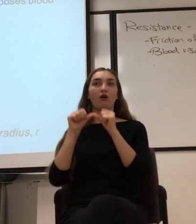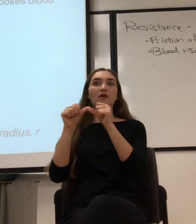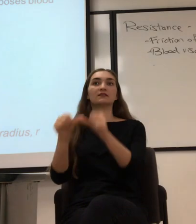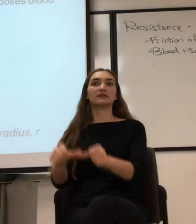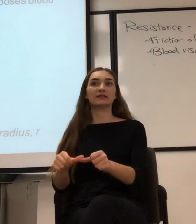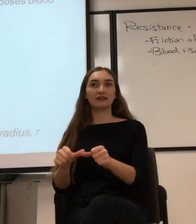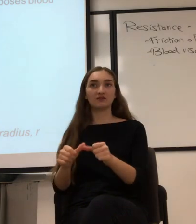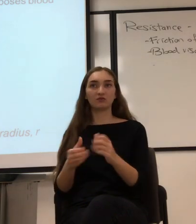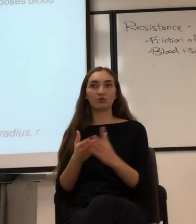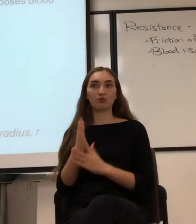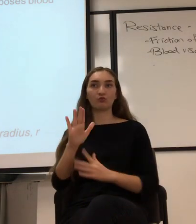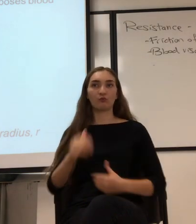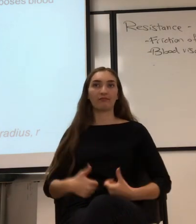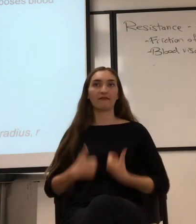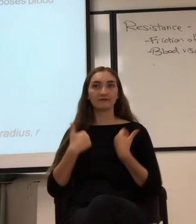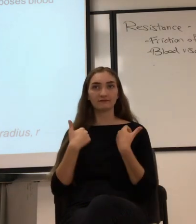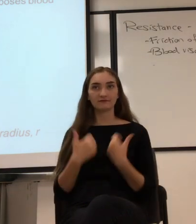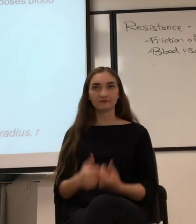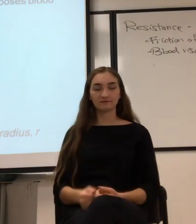constant.